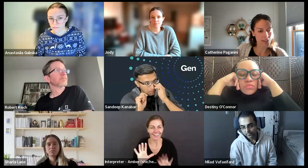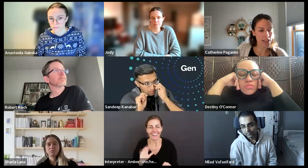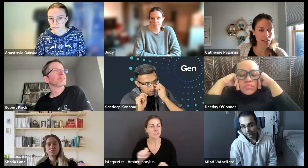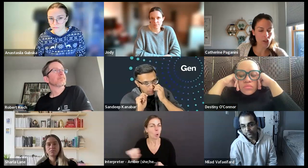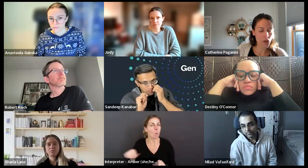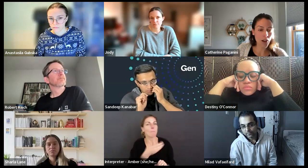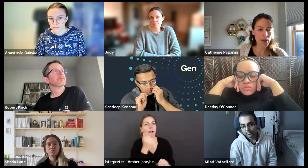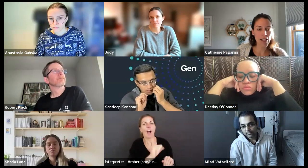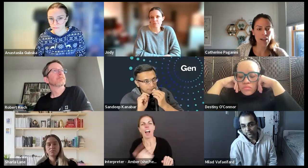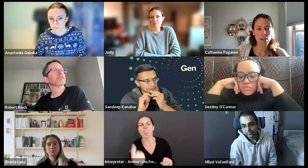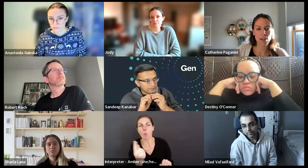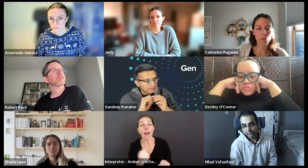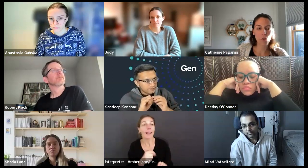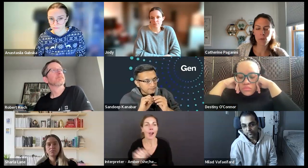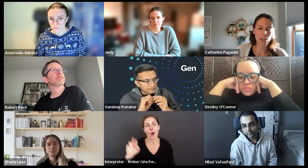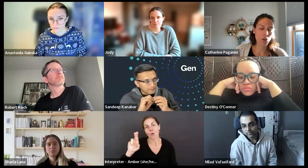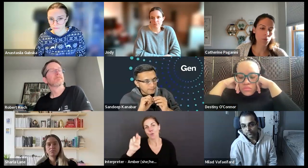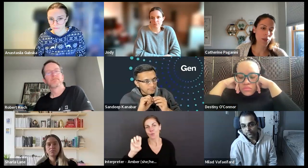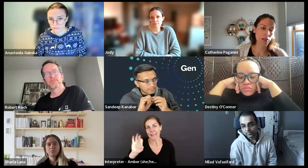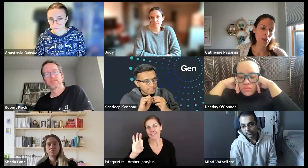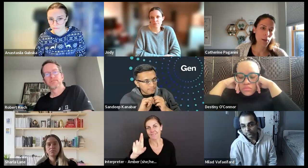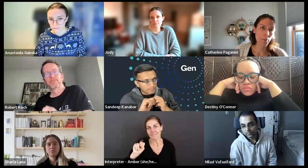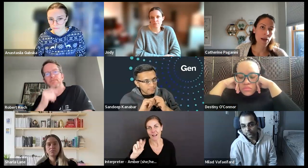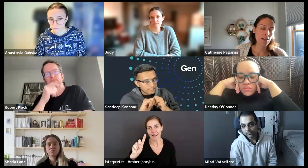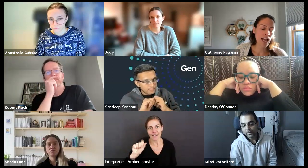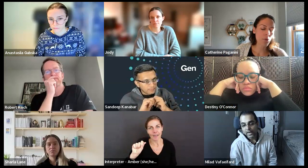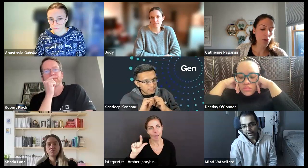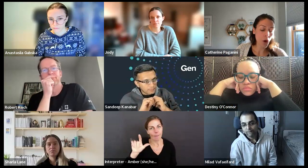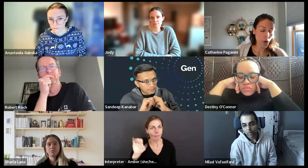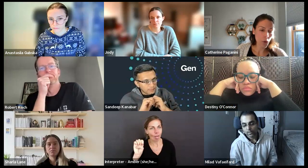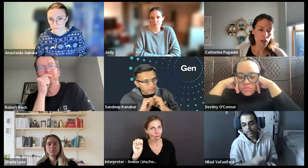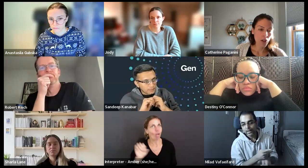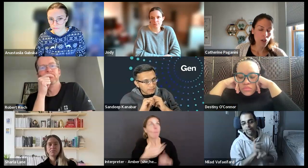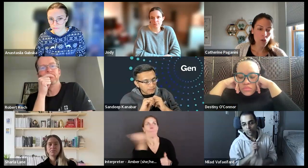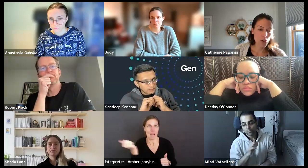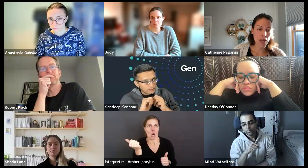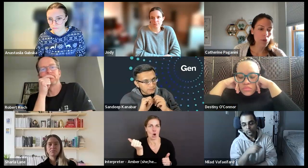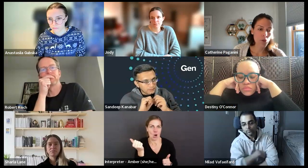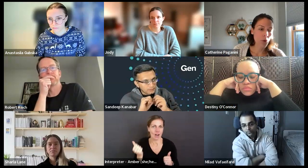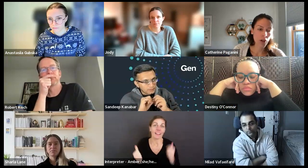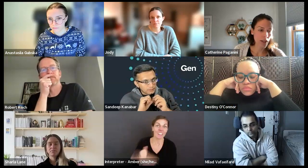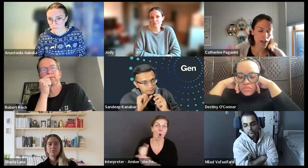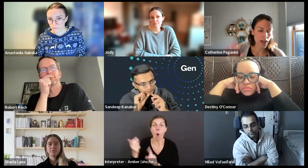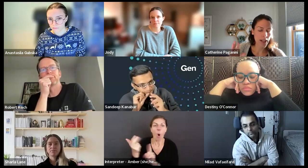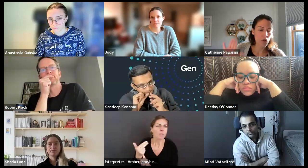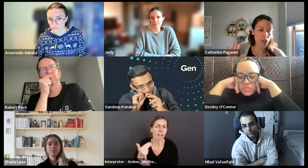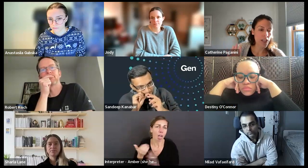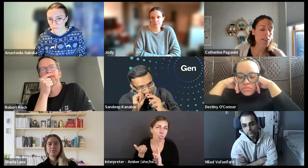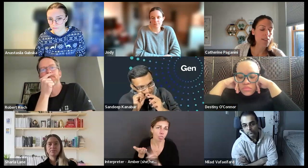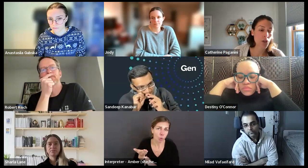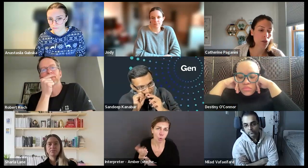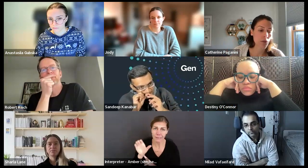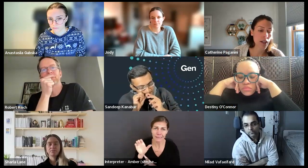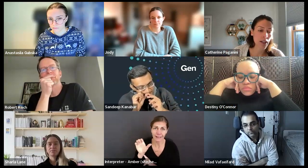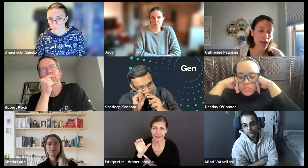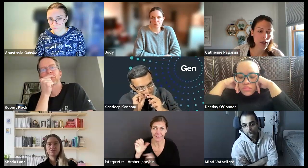like, when is the date and so on. And then normally it should be by the time you know, you should be able to book and then to just